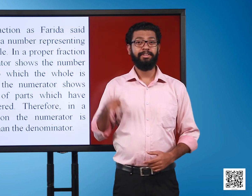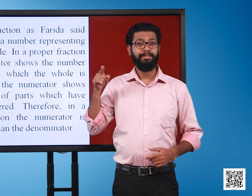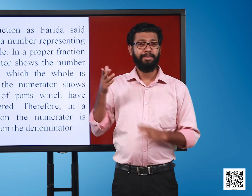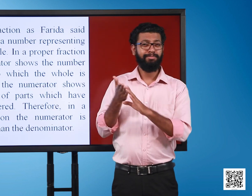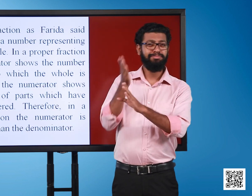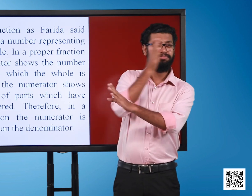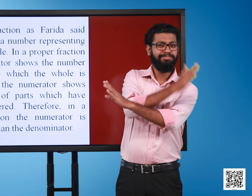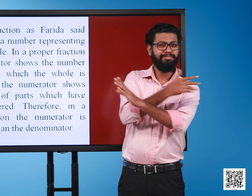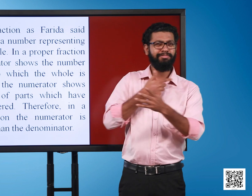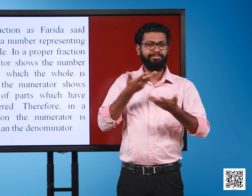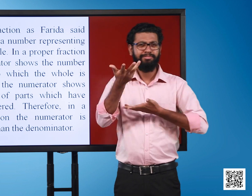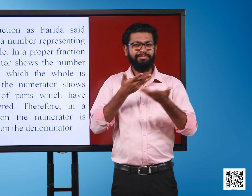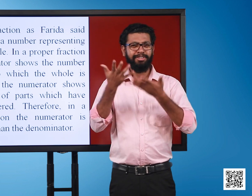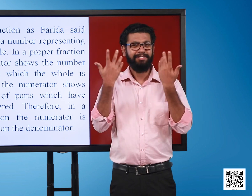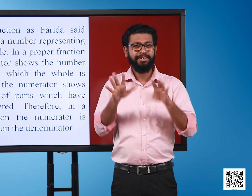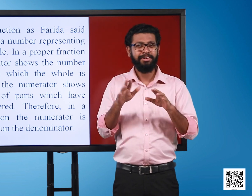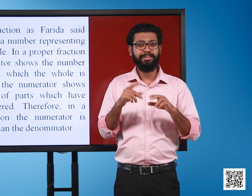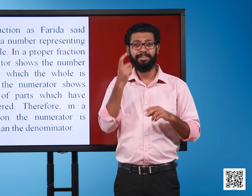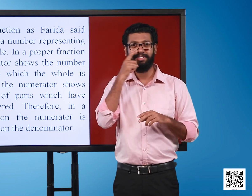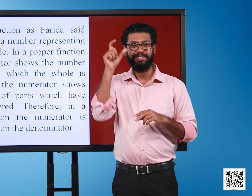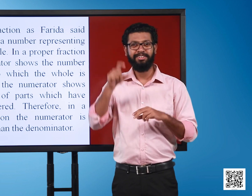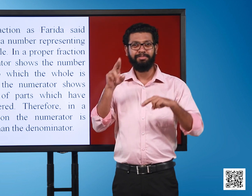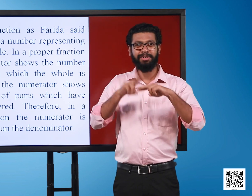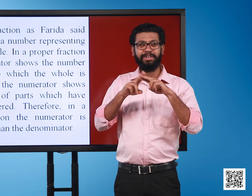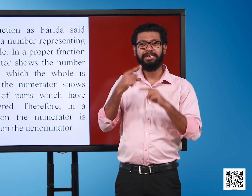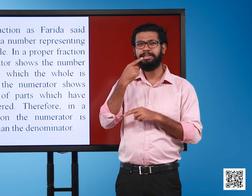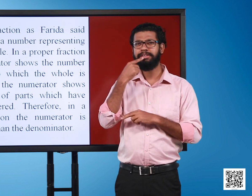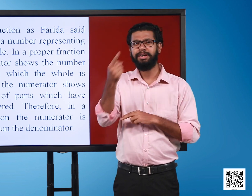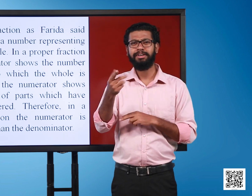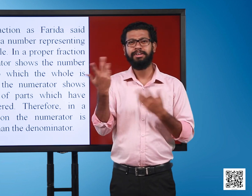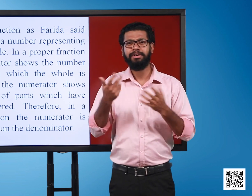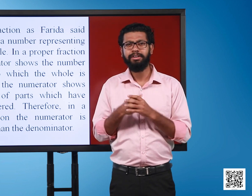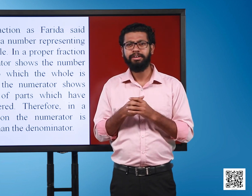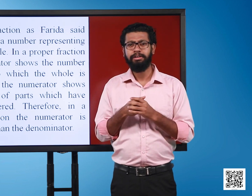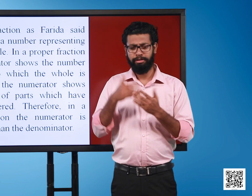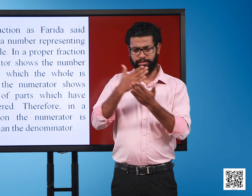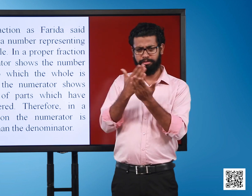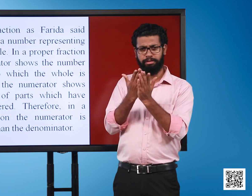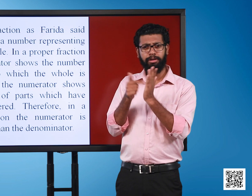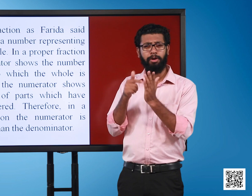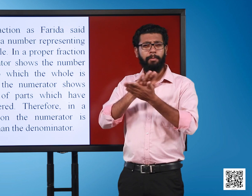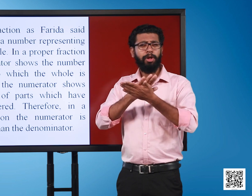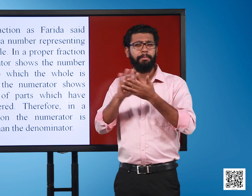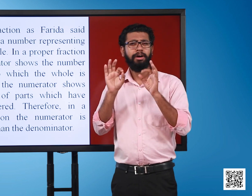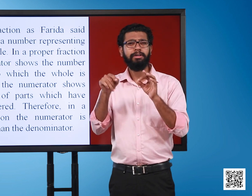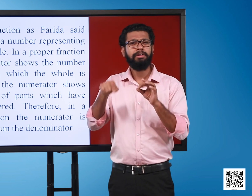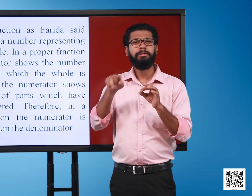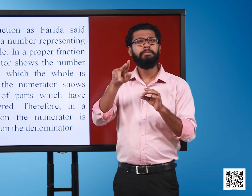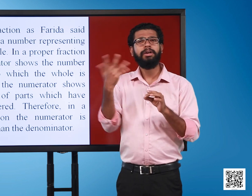A proper fraction, as Farida said, section 7.1, is a number representing